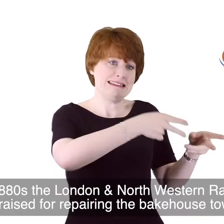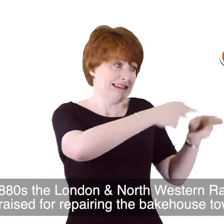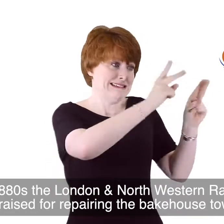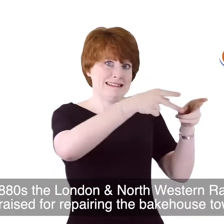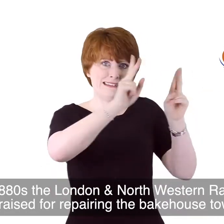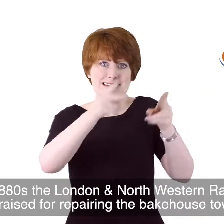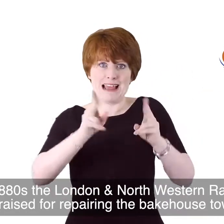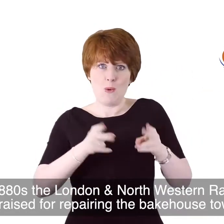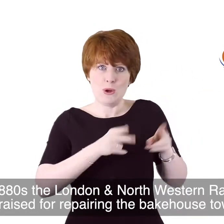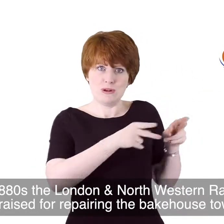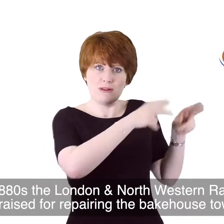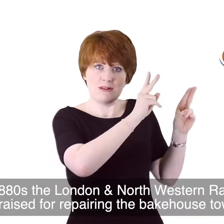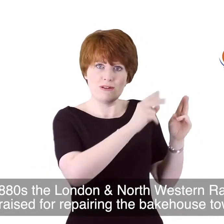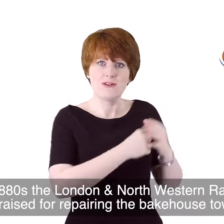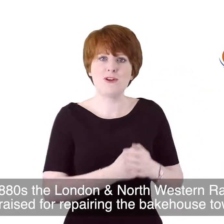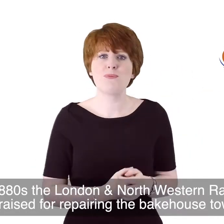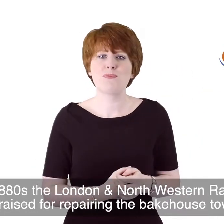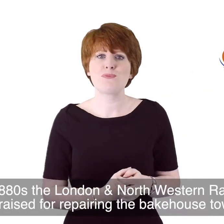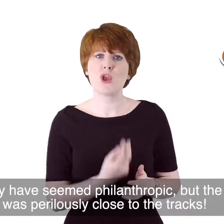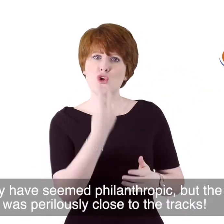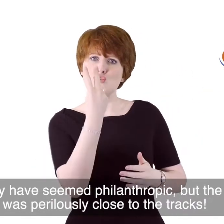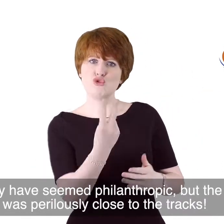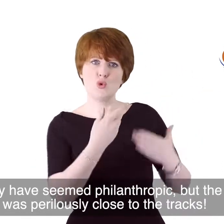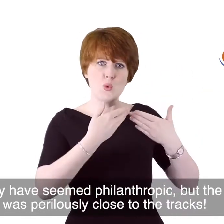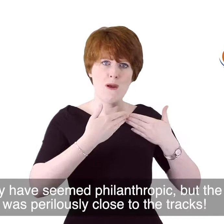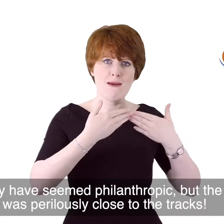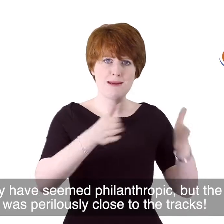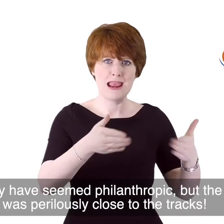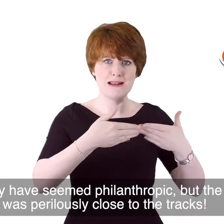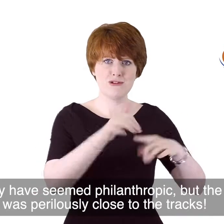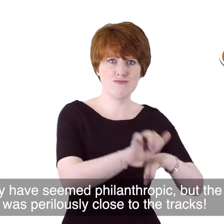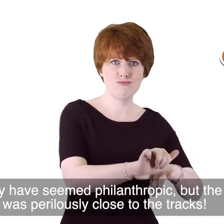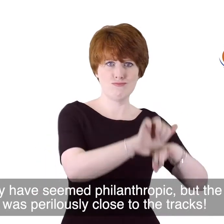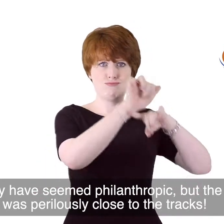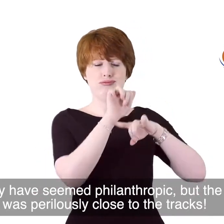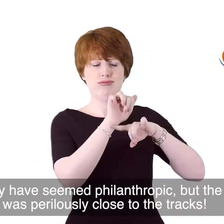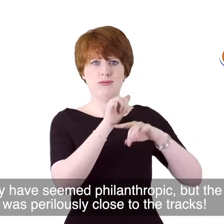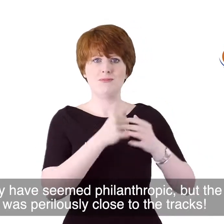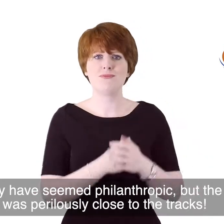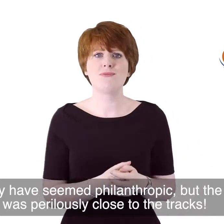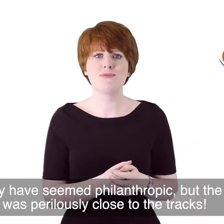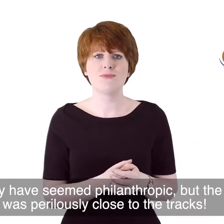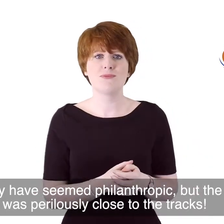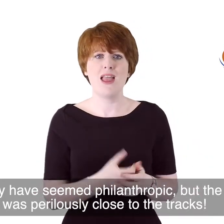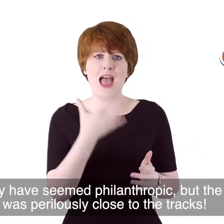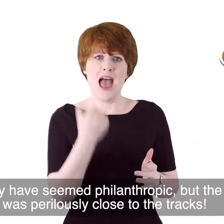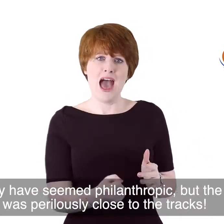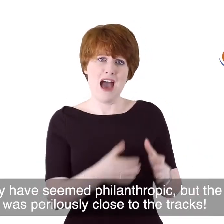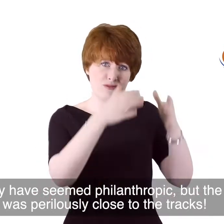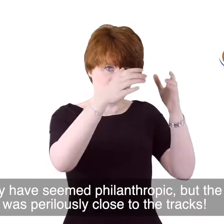repairing the bakehouse tower. This may have seemed philanthropic, but the tower was perilously close to the tracks.